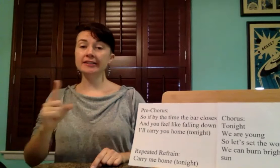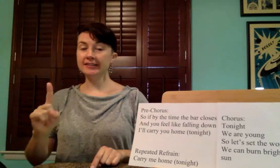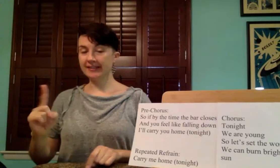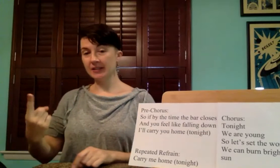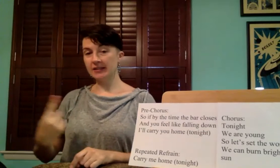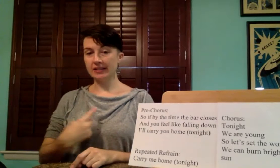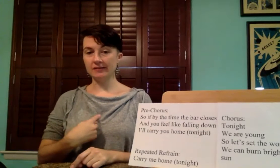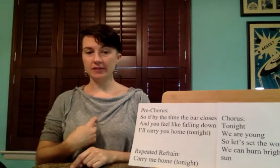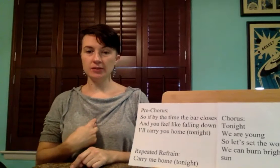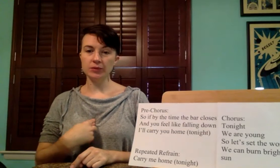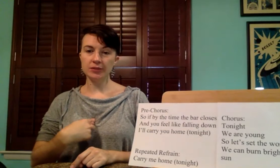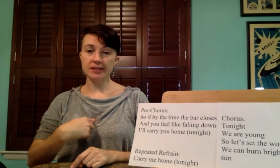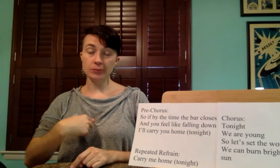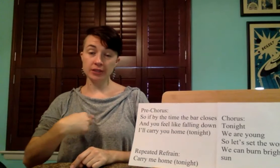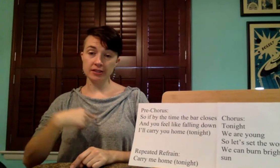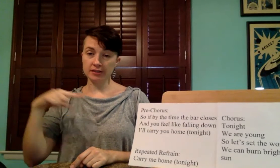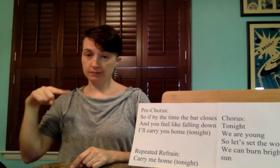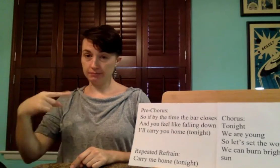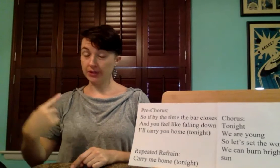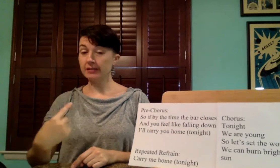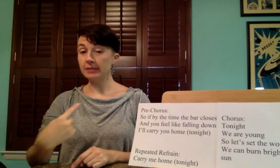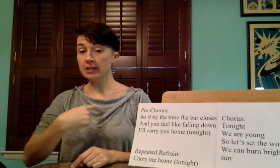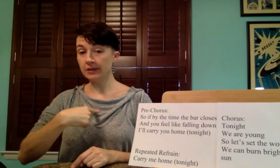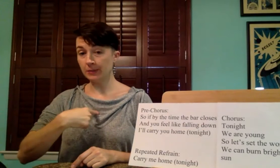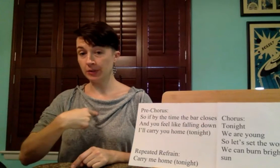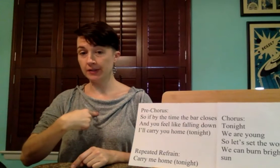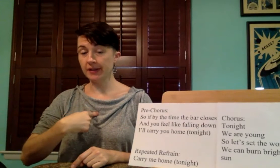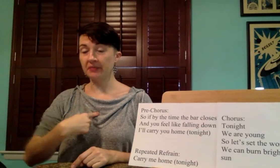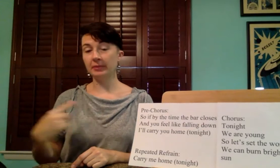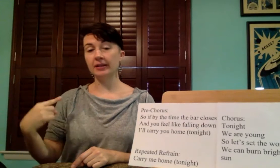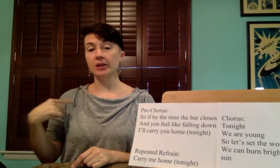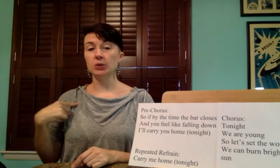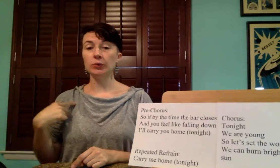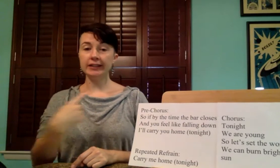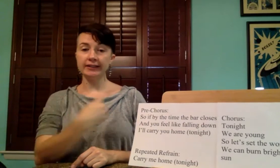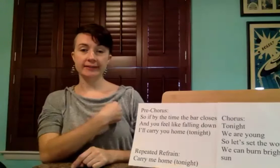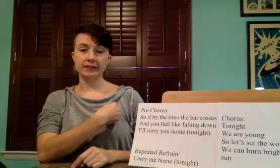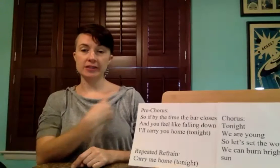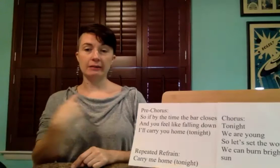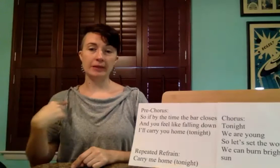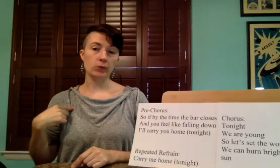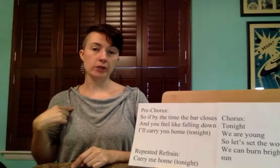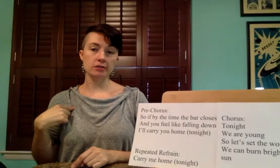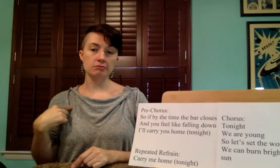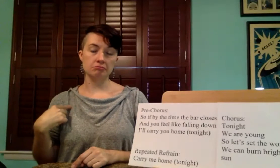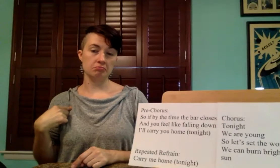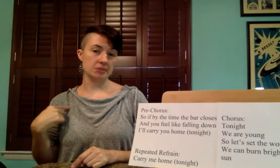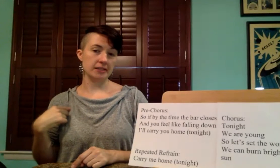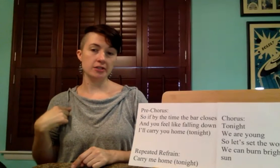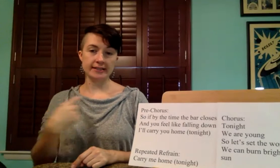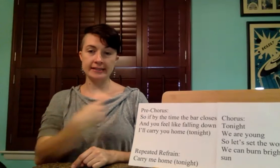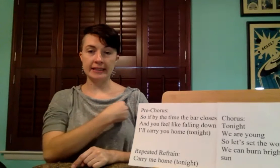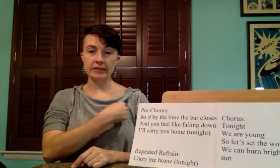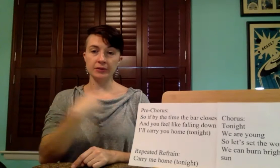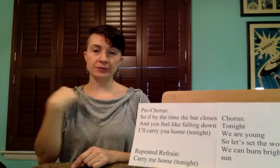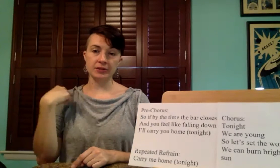are. So instead of when you're saying pointing, when you're saying me, you just point to yourself. But we tap like one side of your chest and the other, or one shoulder